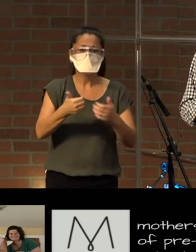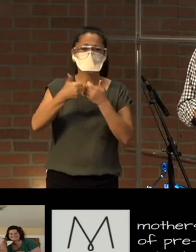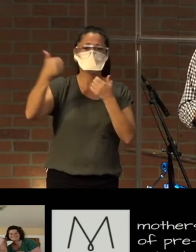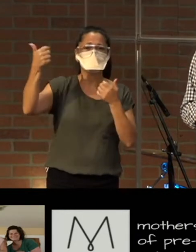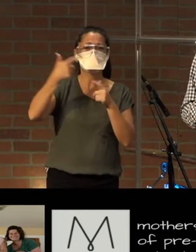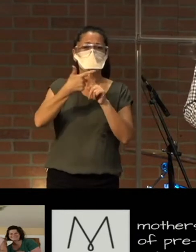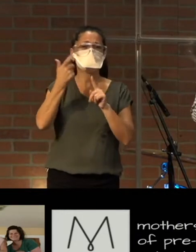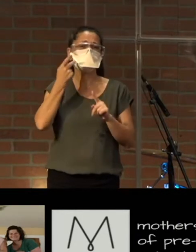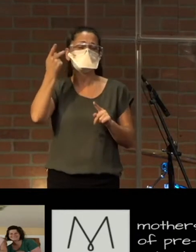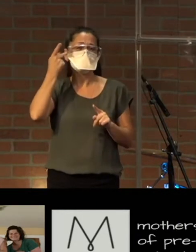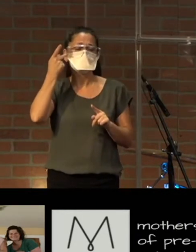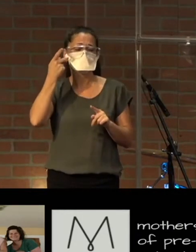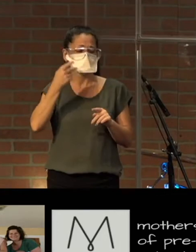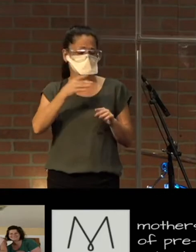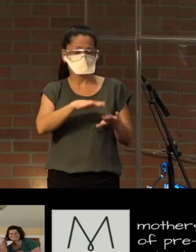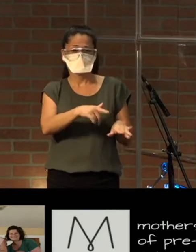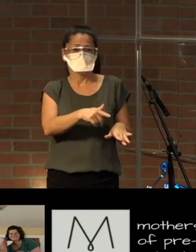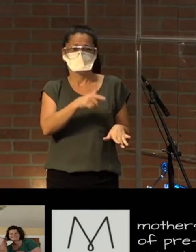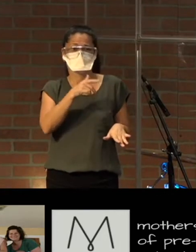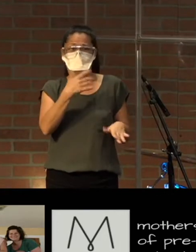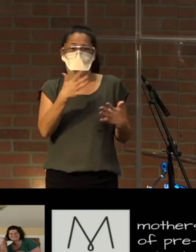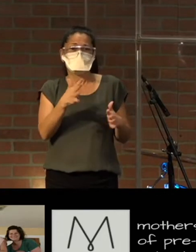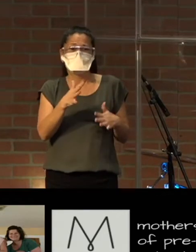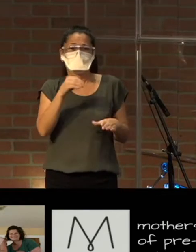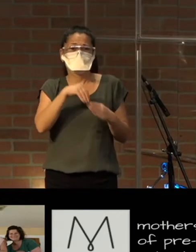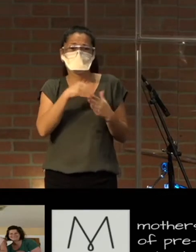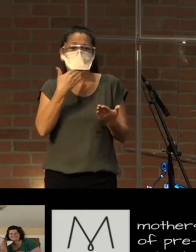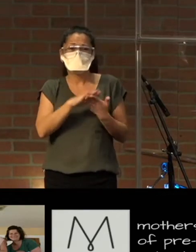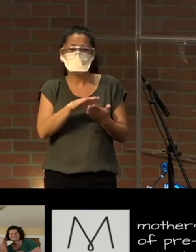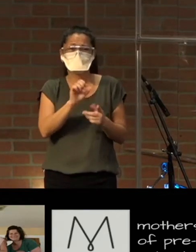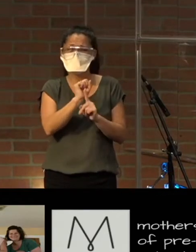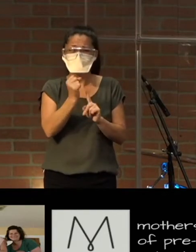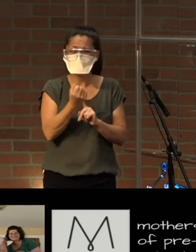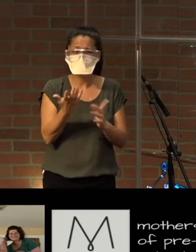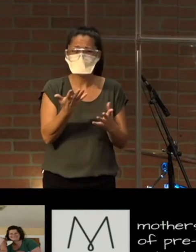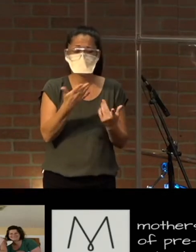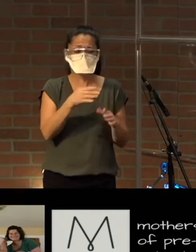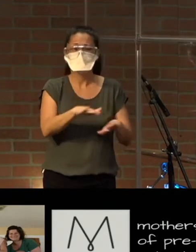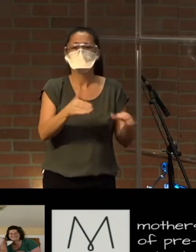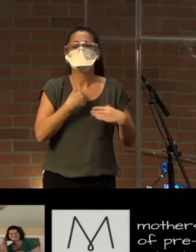were uncertain at best, and children who had no help.